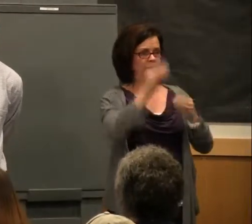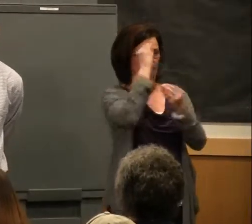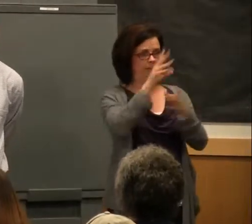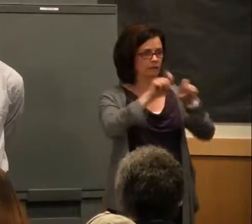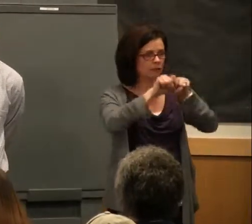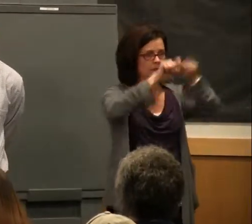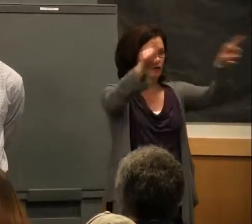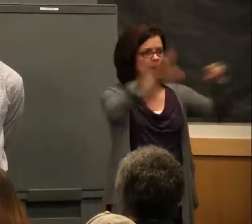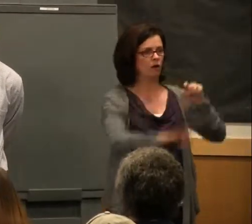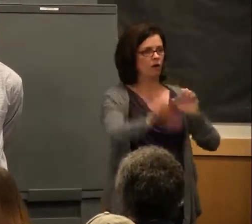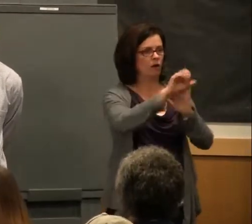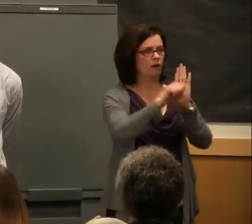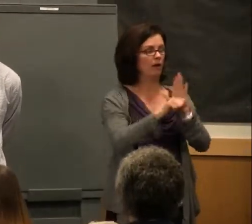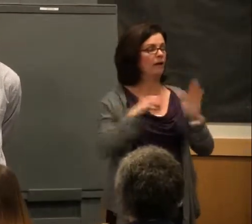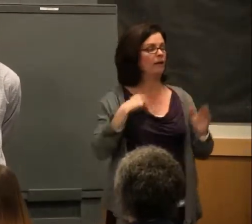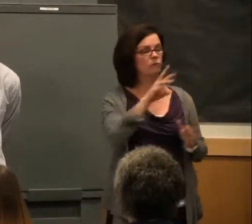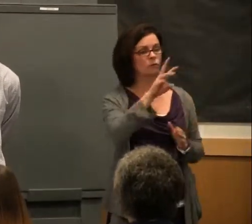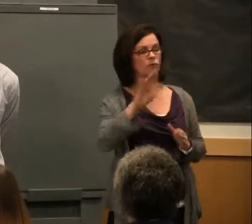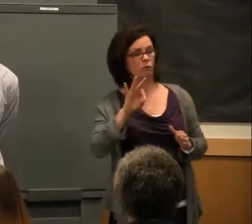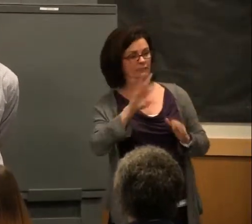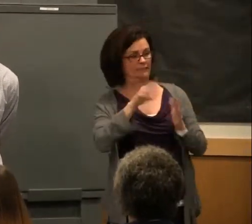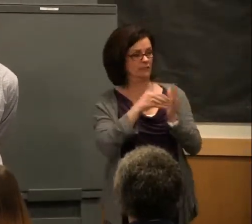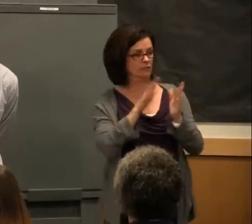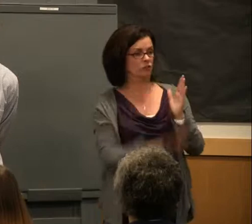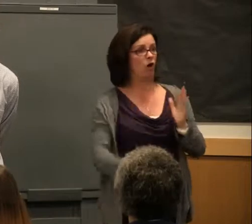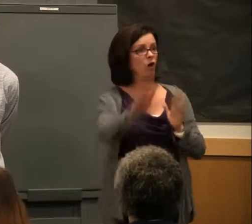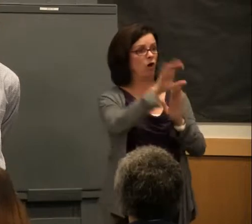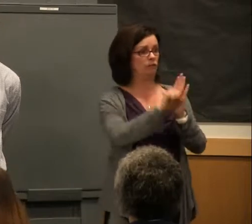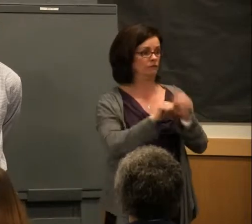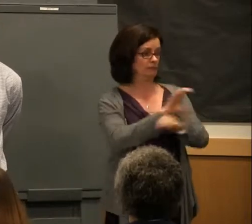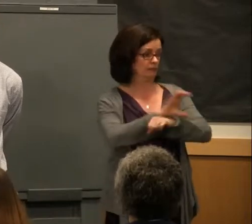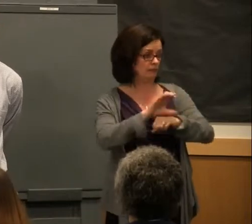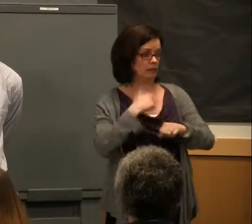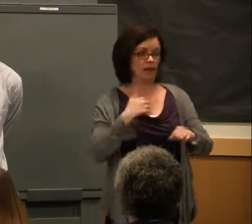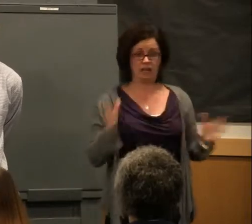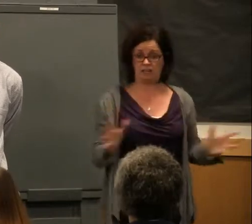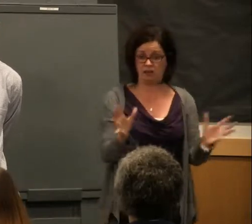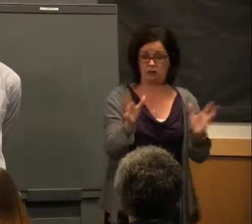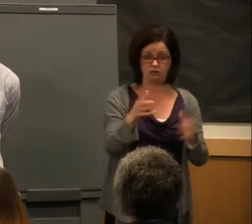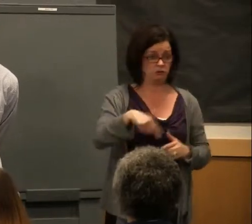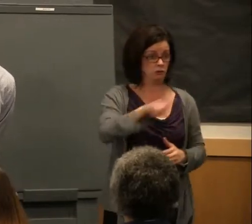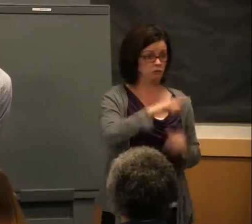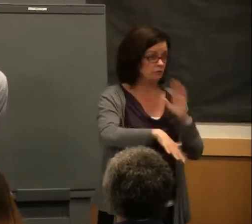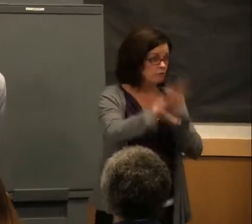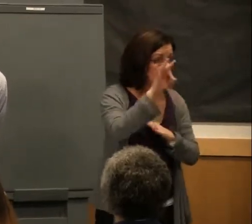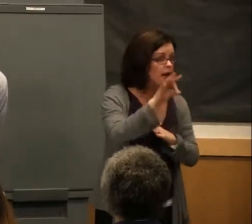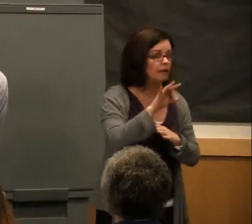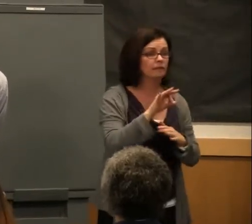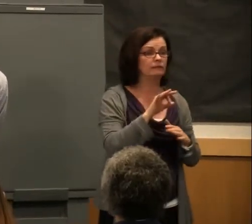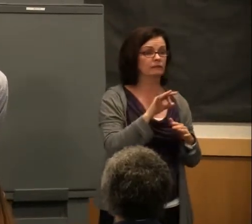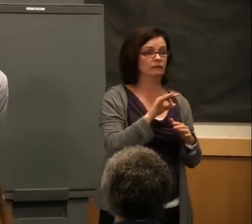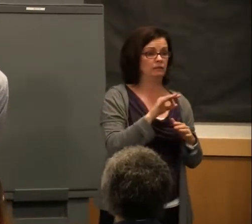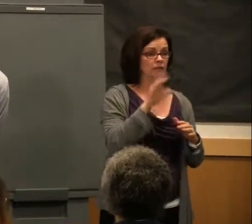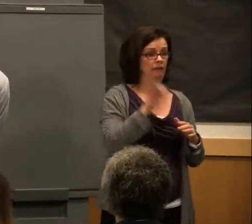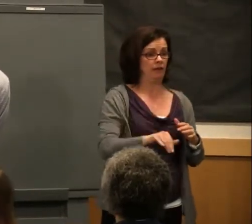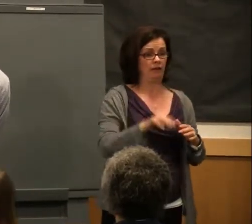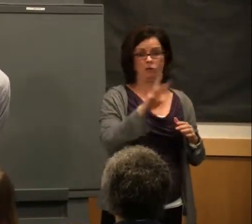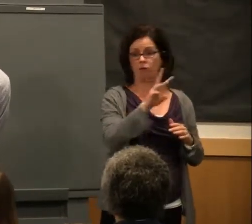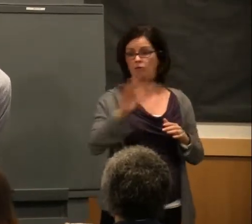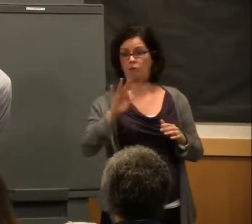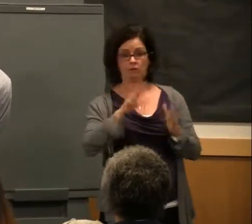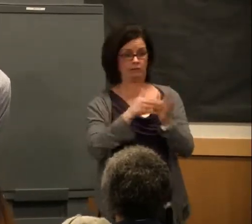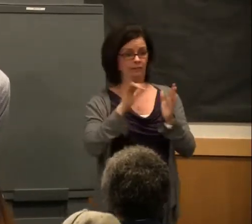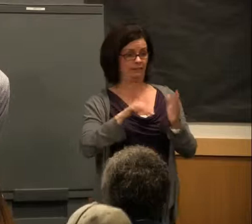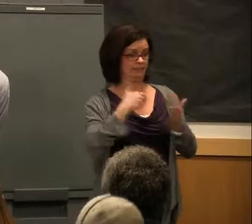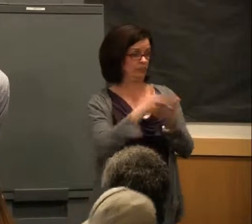say that there's workforce centers located throughout the state, and I encourage you to locate or to find the workforce center